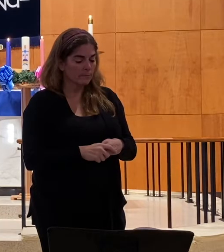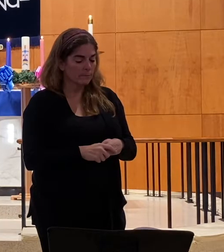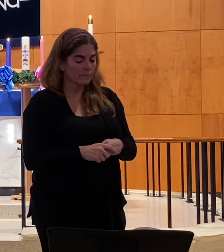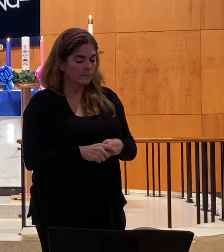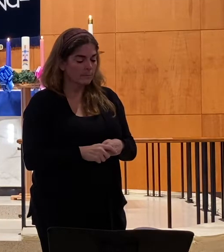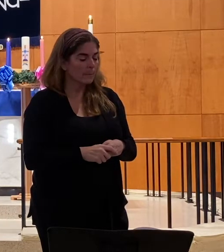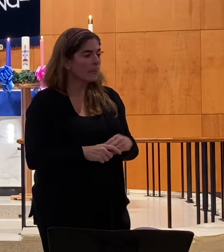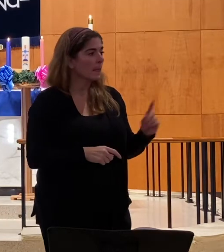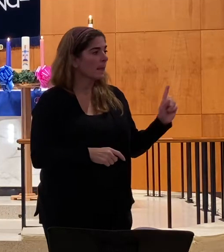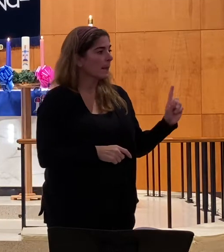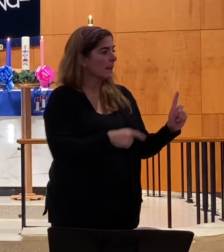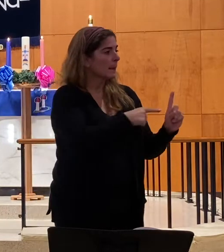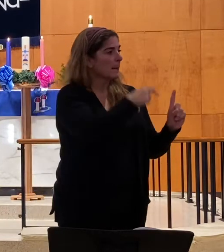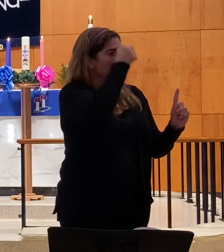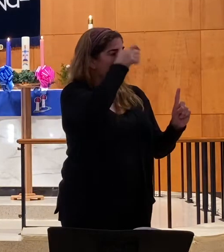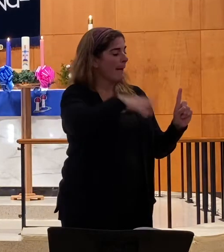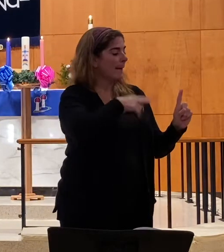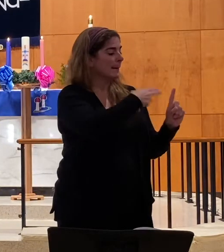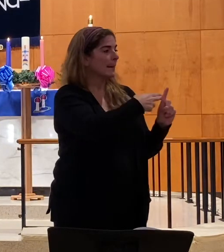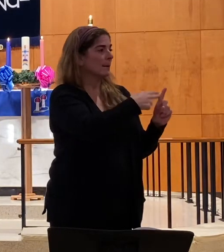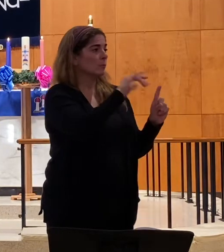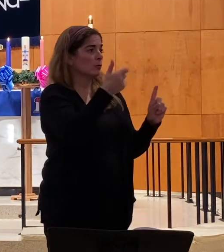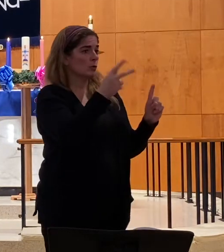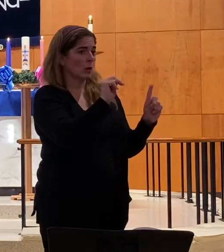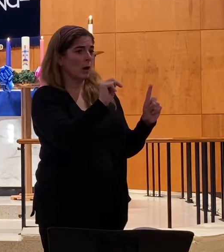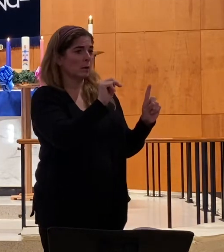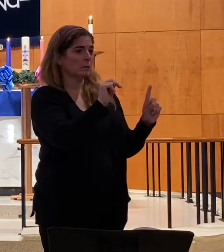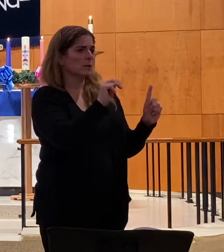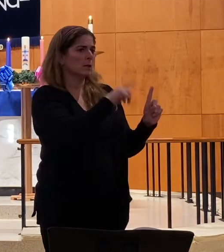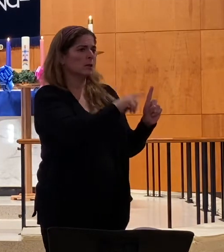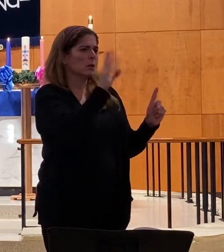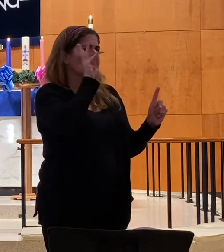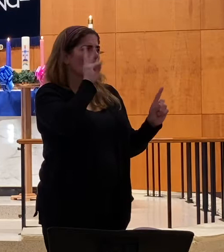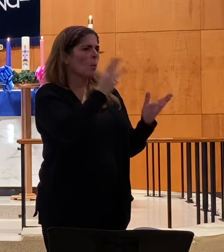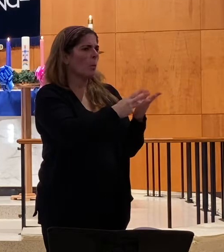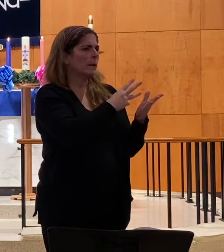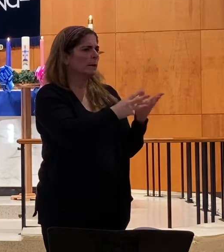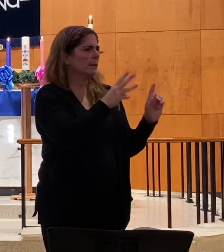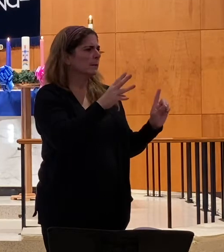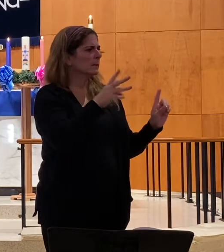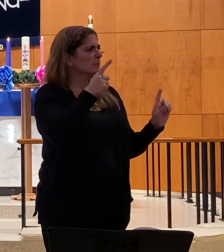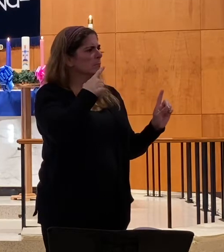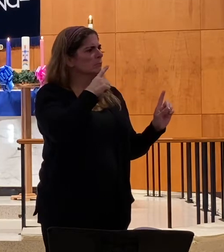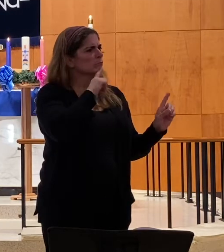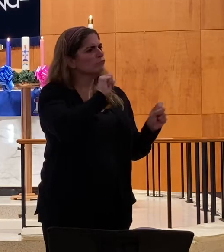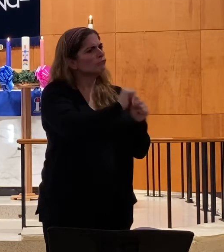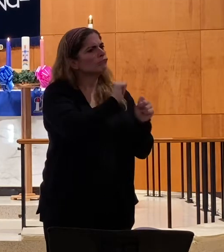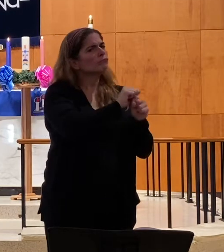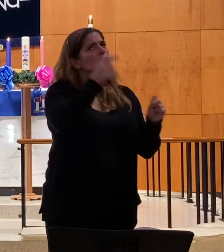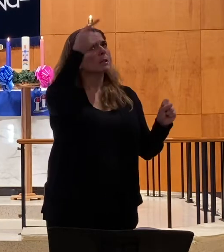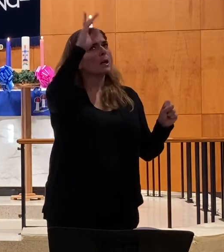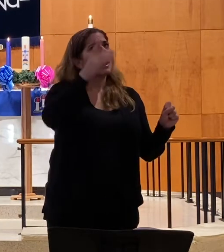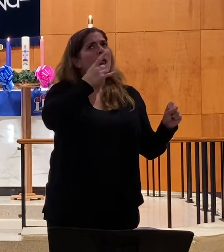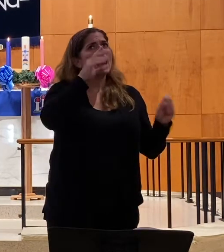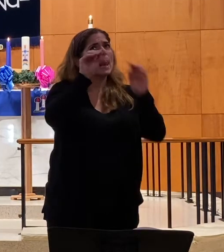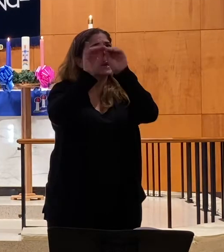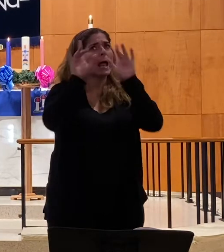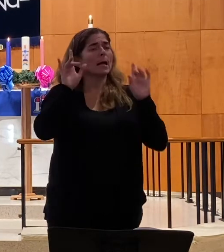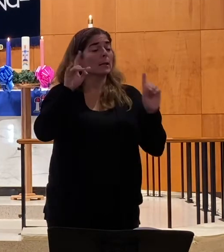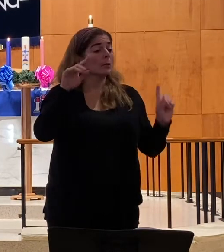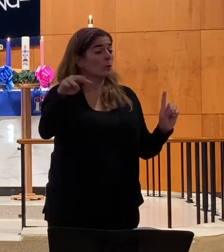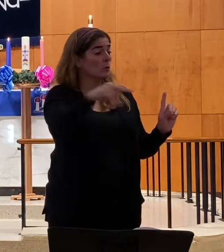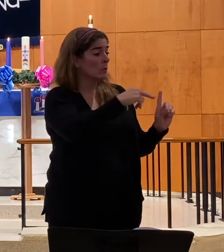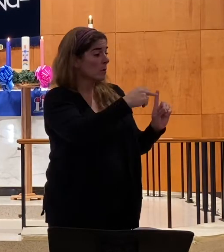God whose name was John. He came as a witness to testify to the light, so that all might believe through